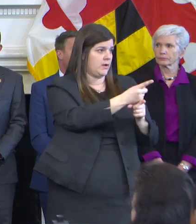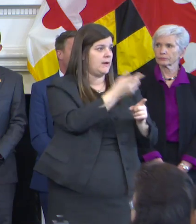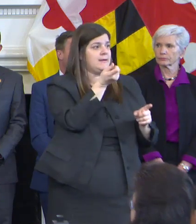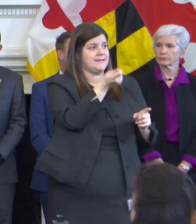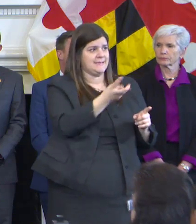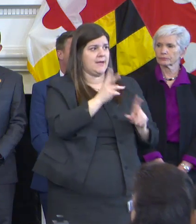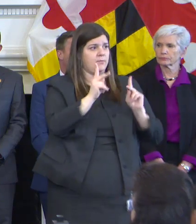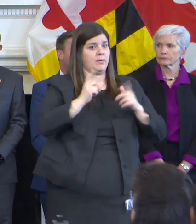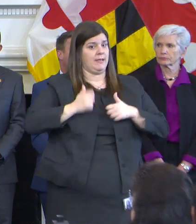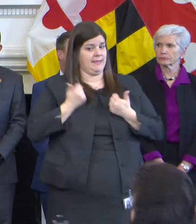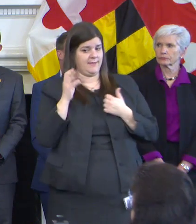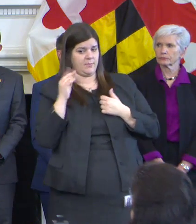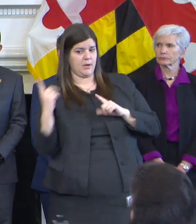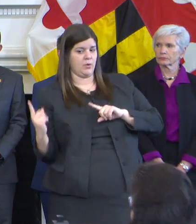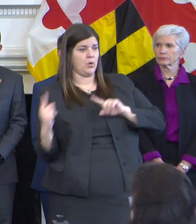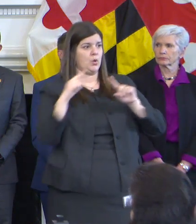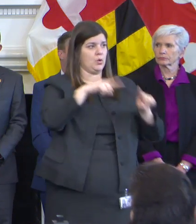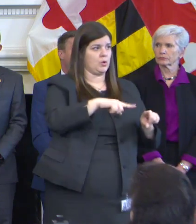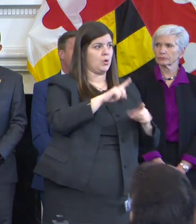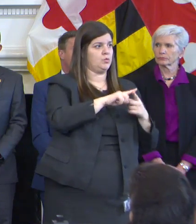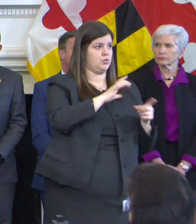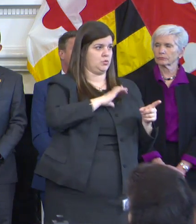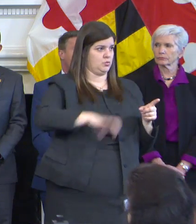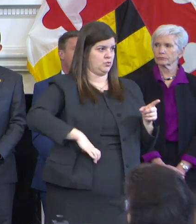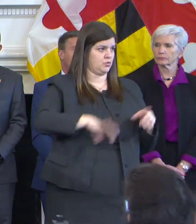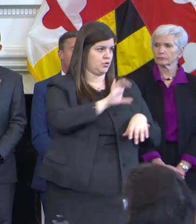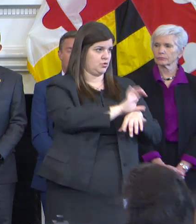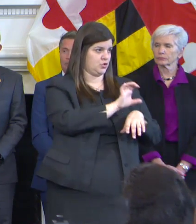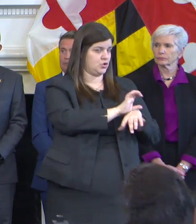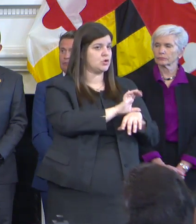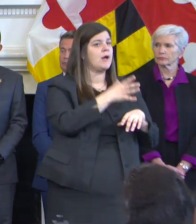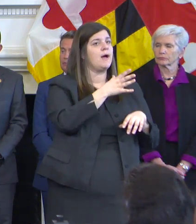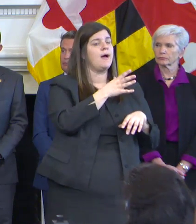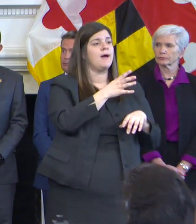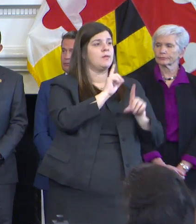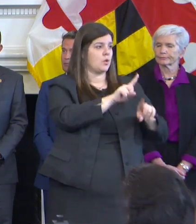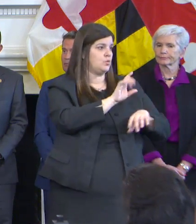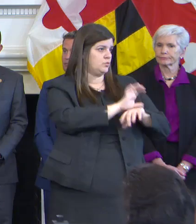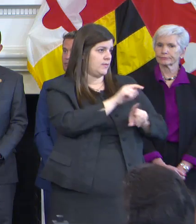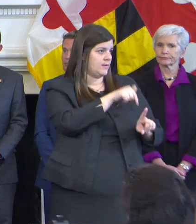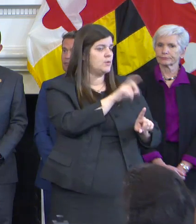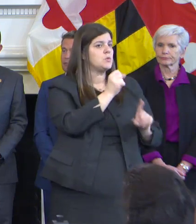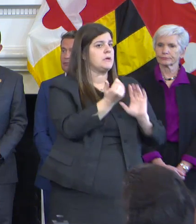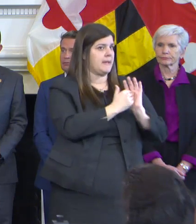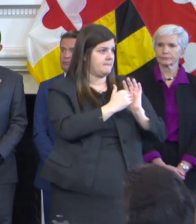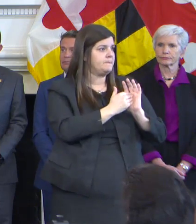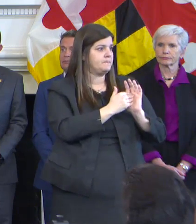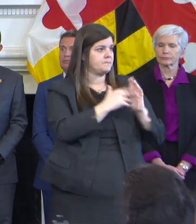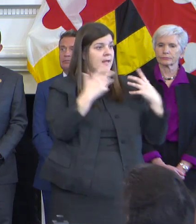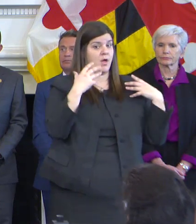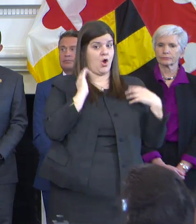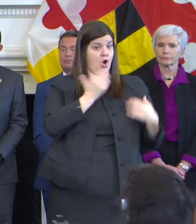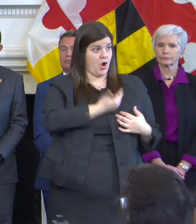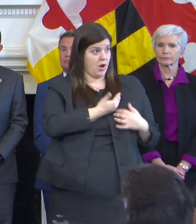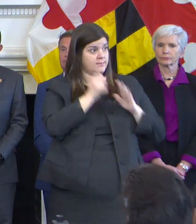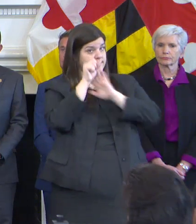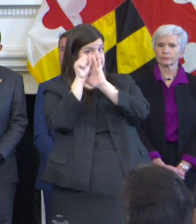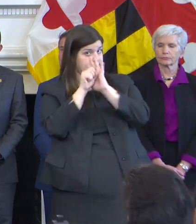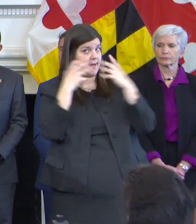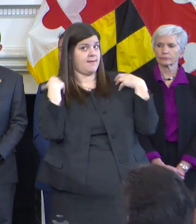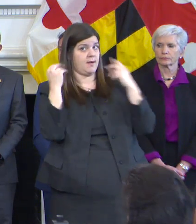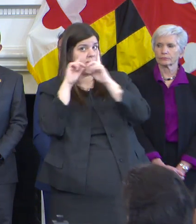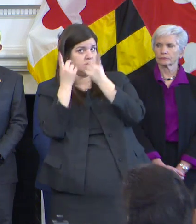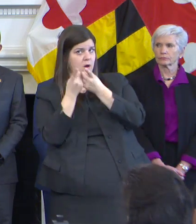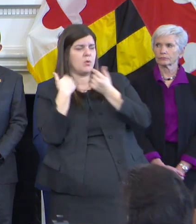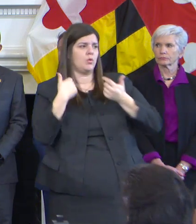services there, and so through our health department will be cooperating with D.C.'s health department, and the safety